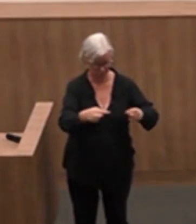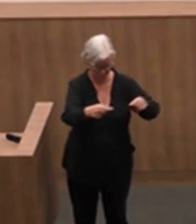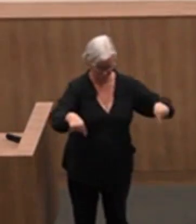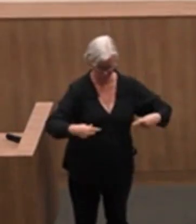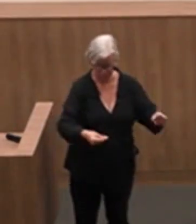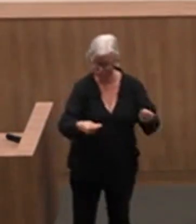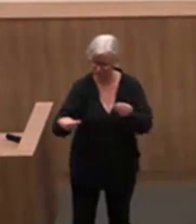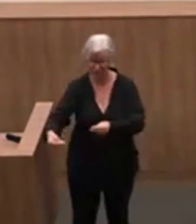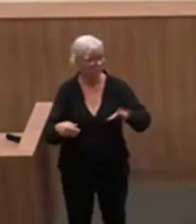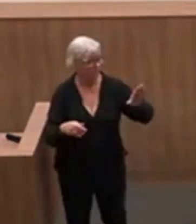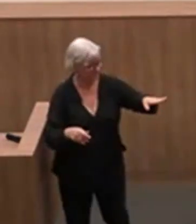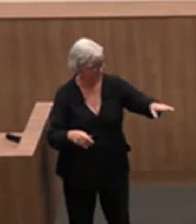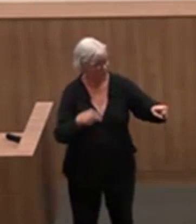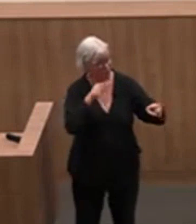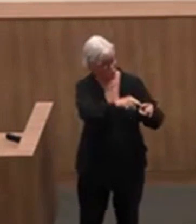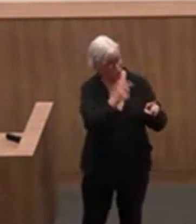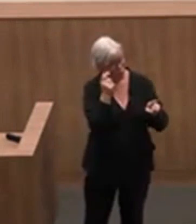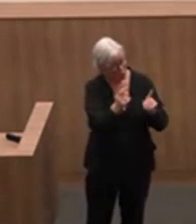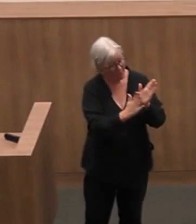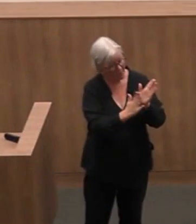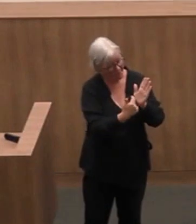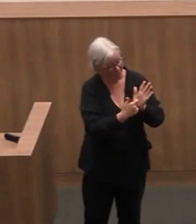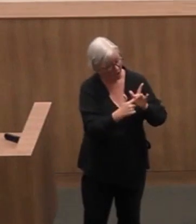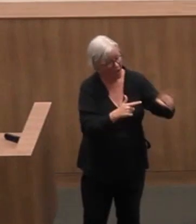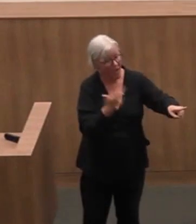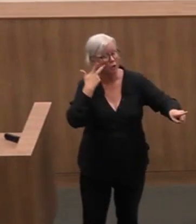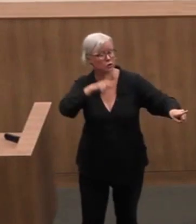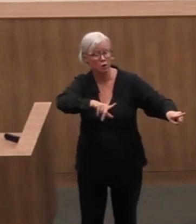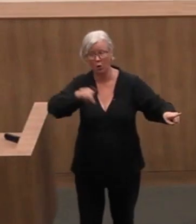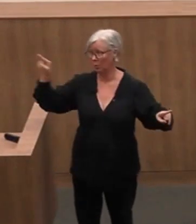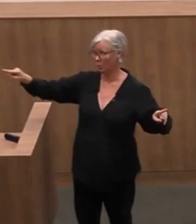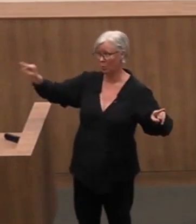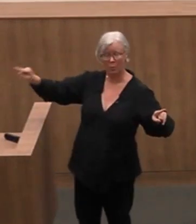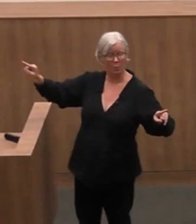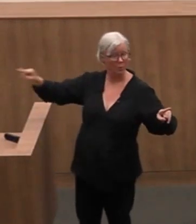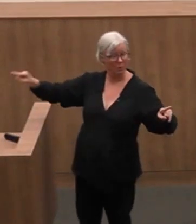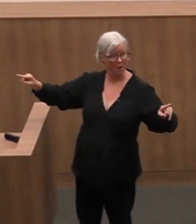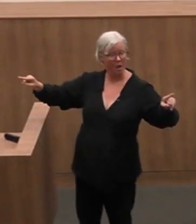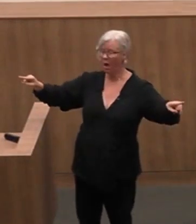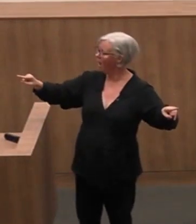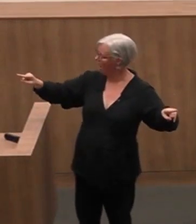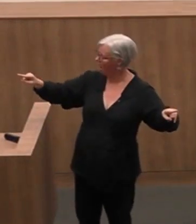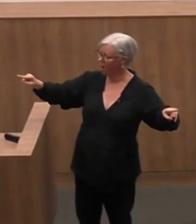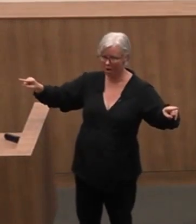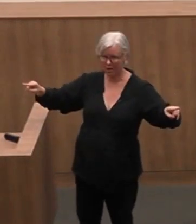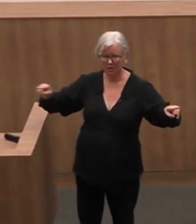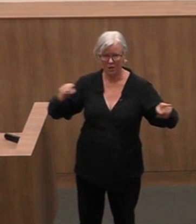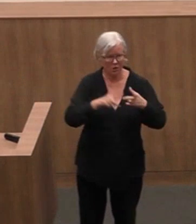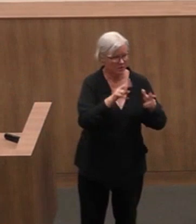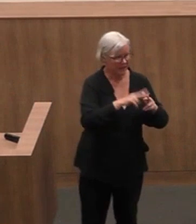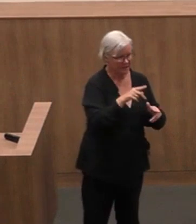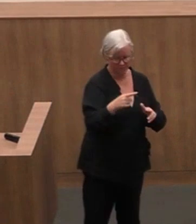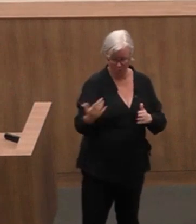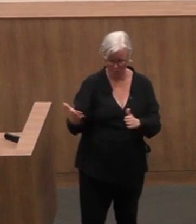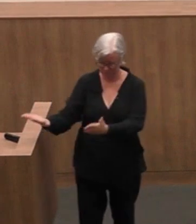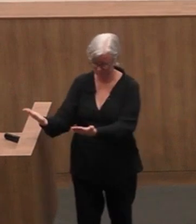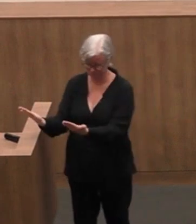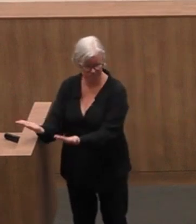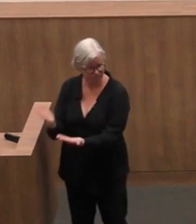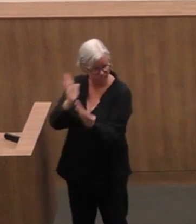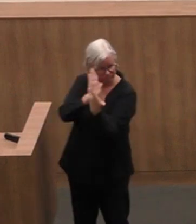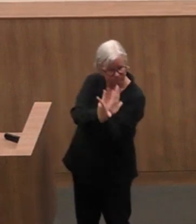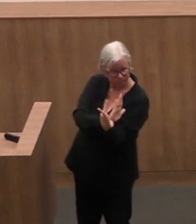MRI machine, you're going to have an MRI, that's the decision to be made, and the person is looking intently at the image,